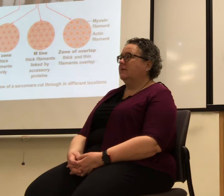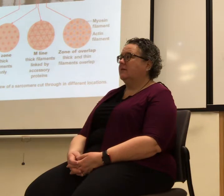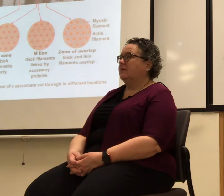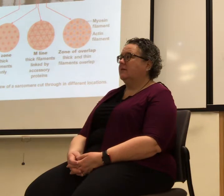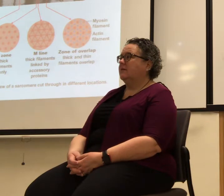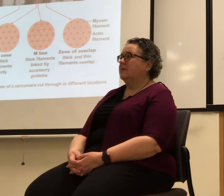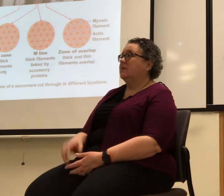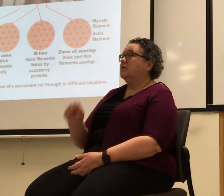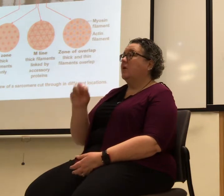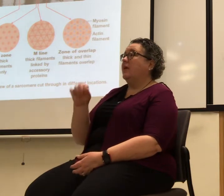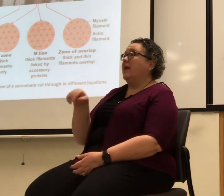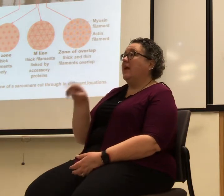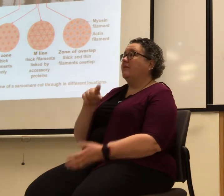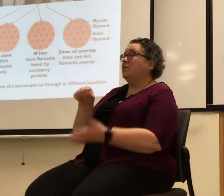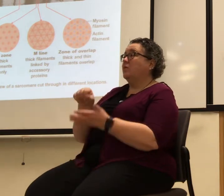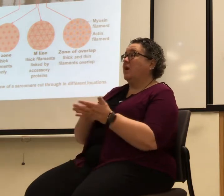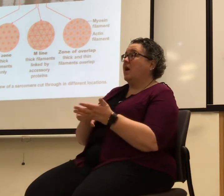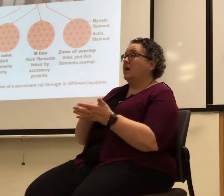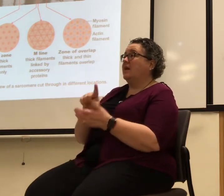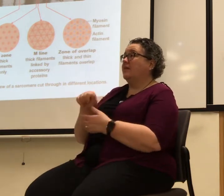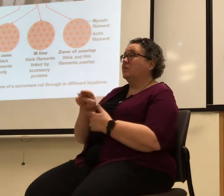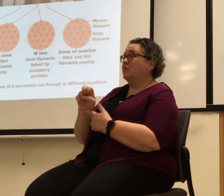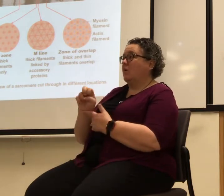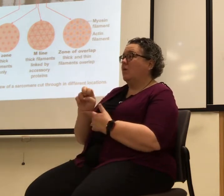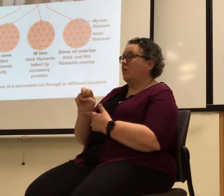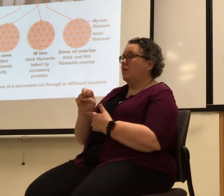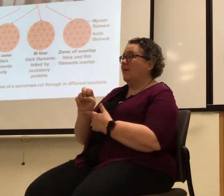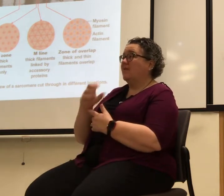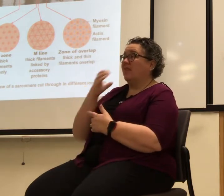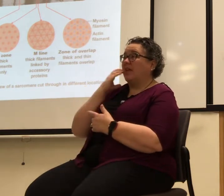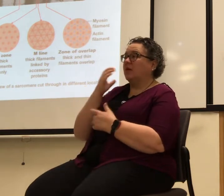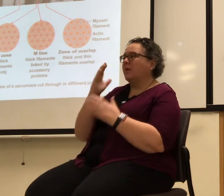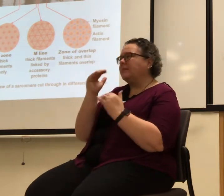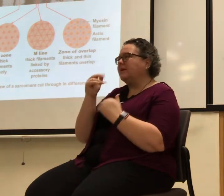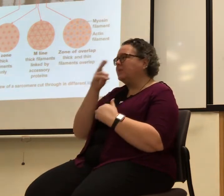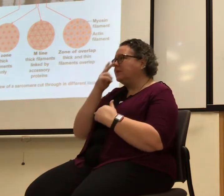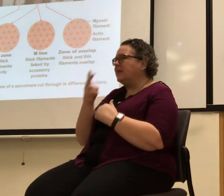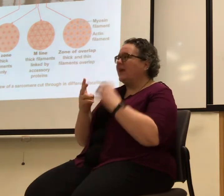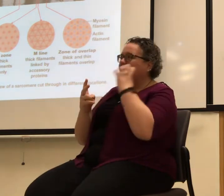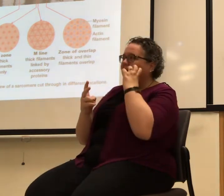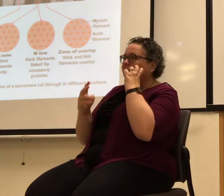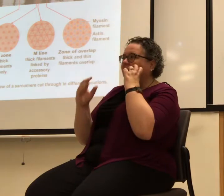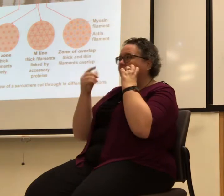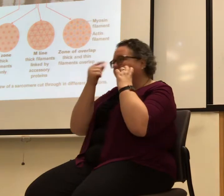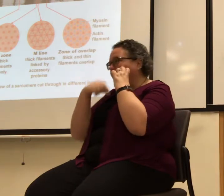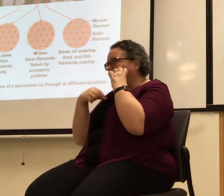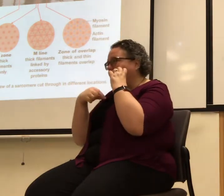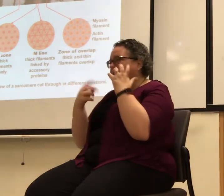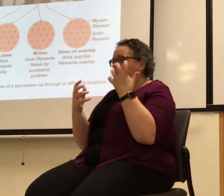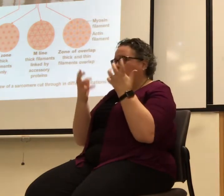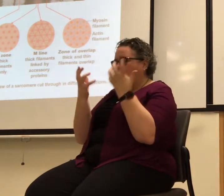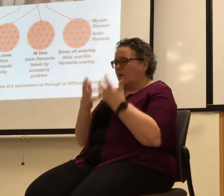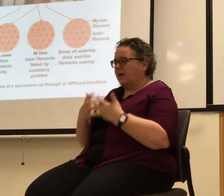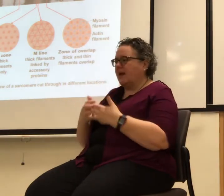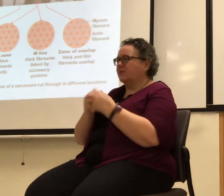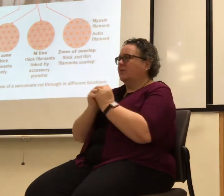So if you cut in the zone of overlap, you expect to see thick and thin organized together.